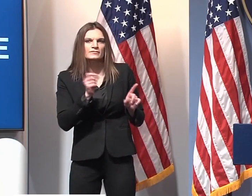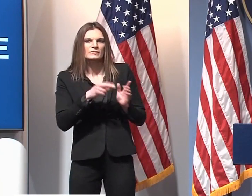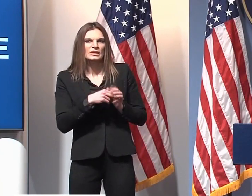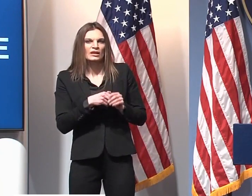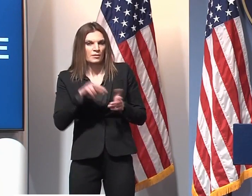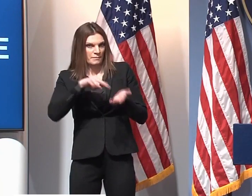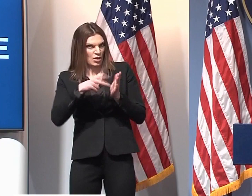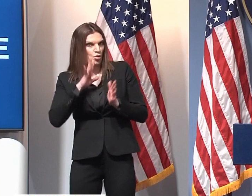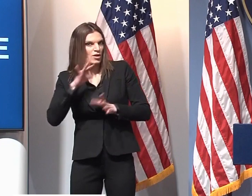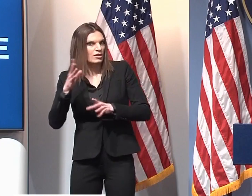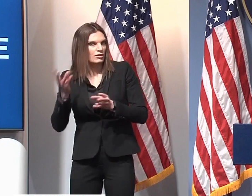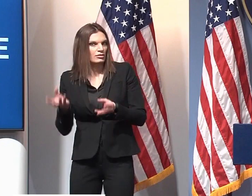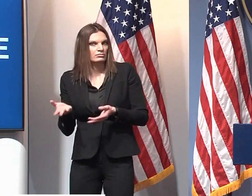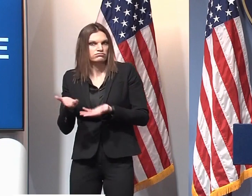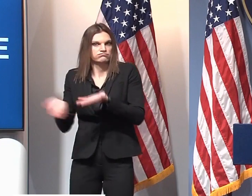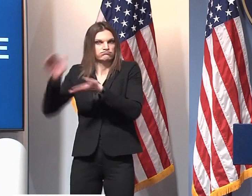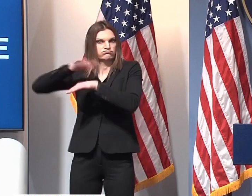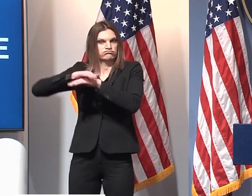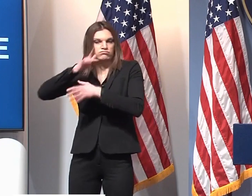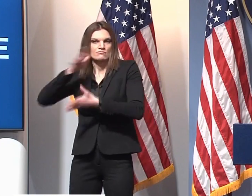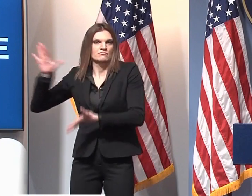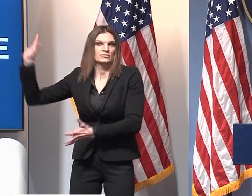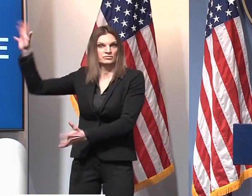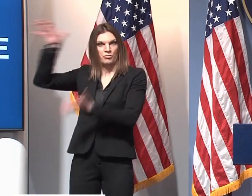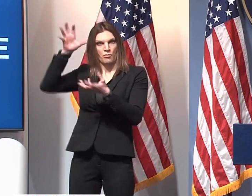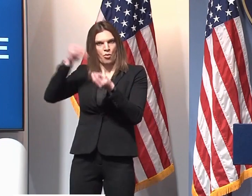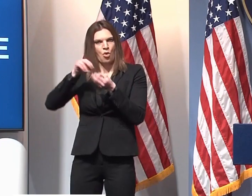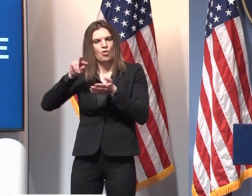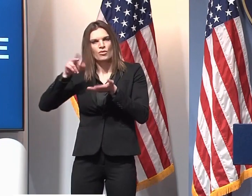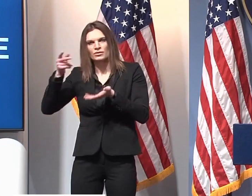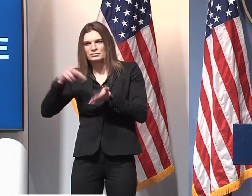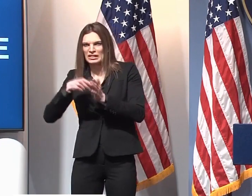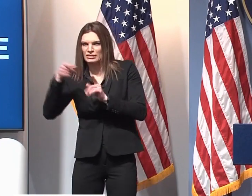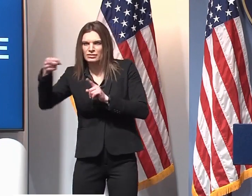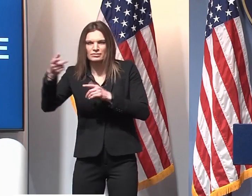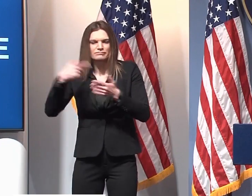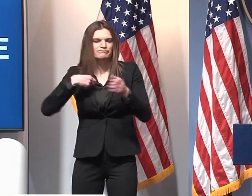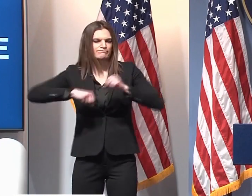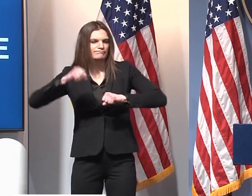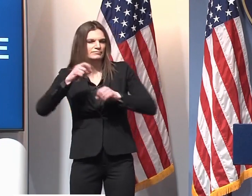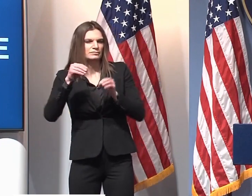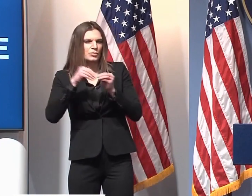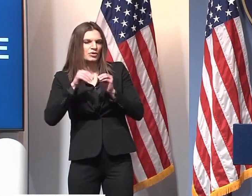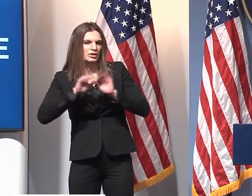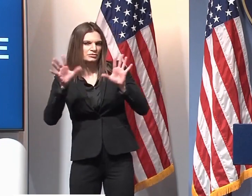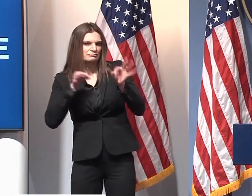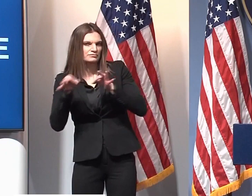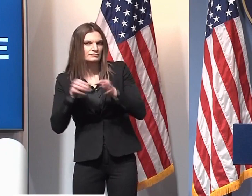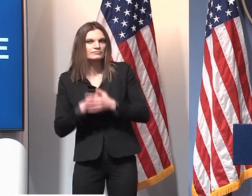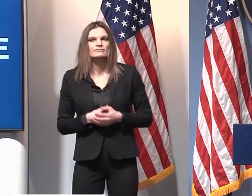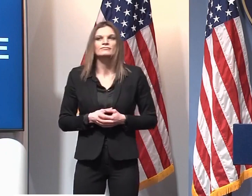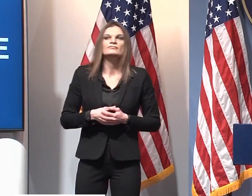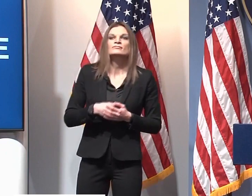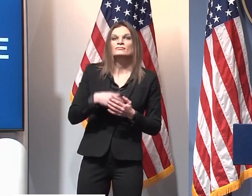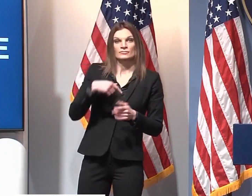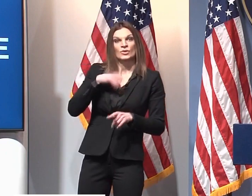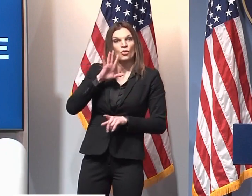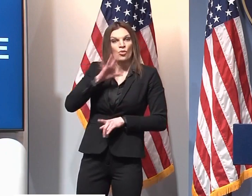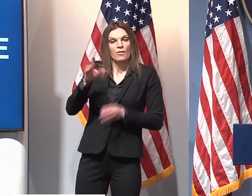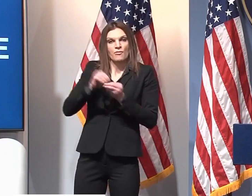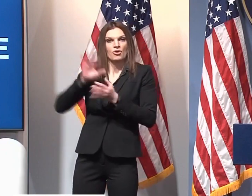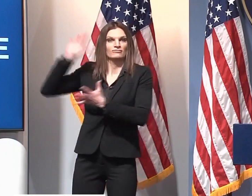getting more vaccine, or we're just spreading it further? Well, we are getting more vaccine, and we anticipate to see this